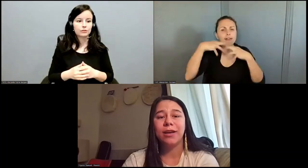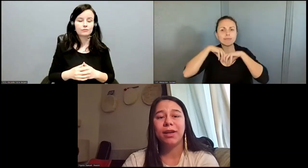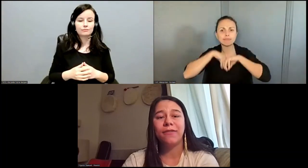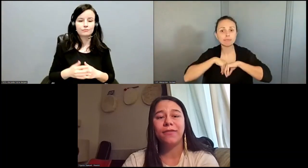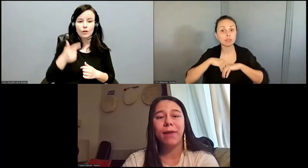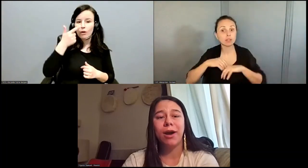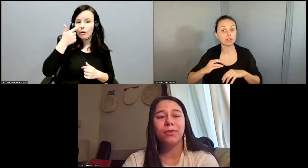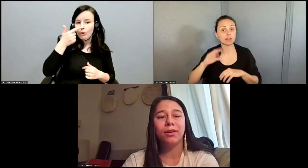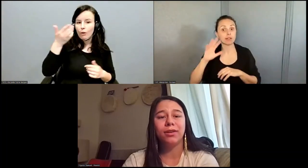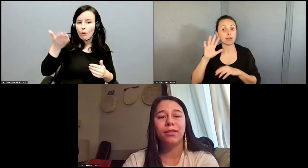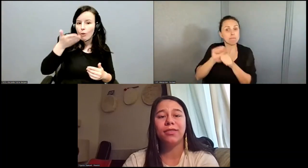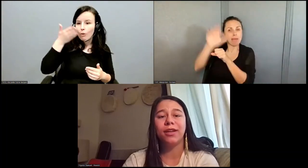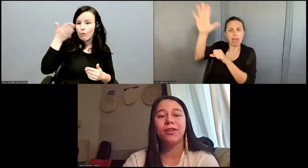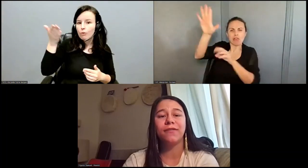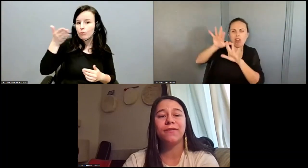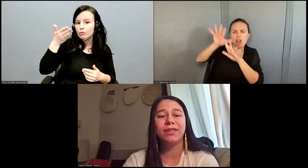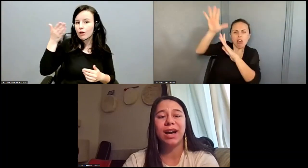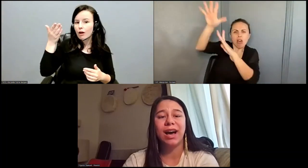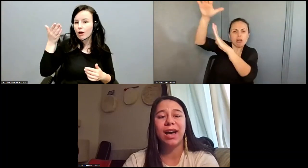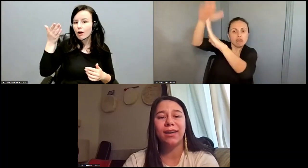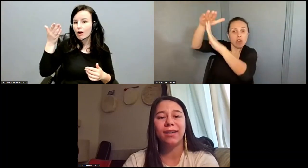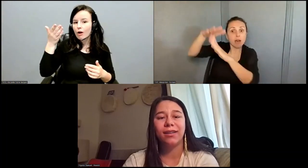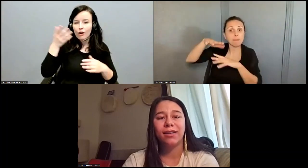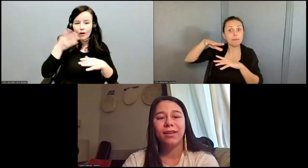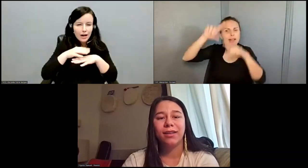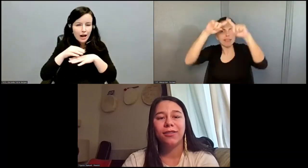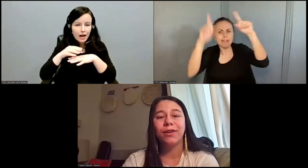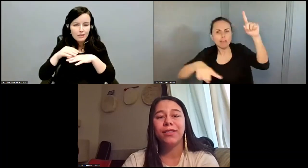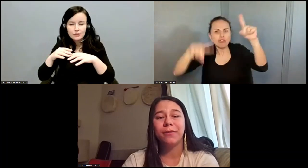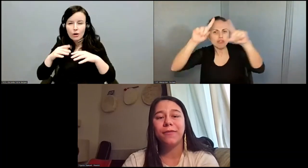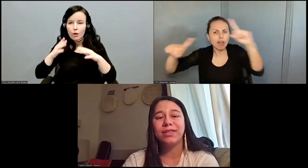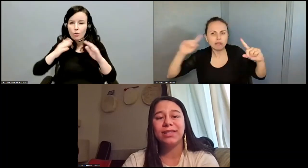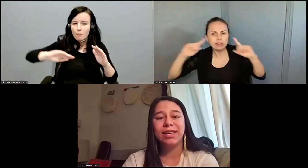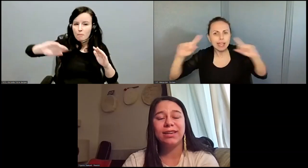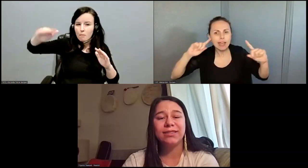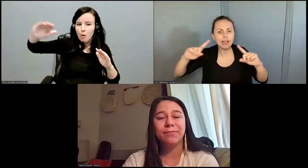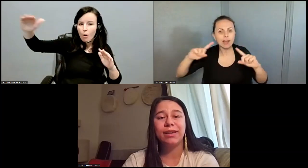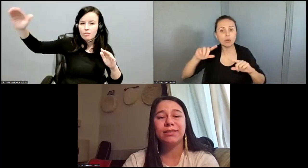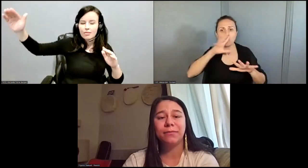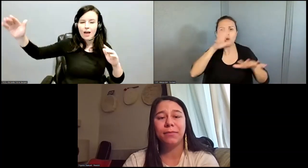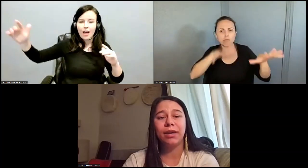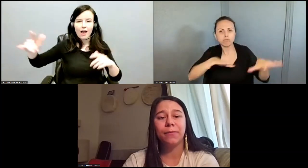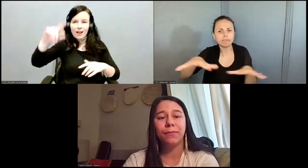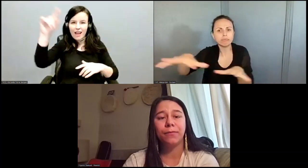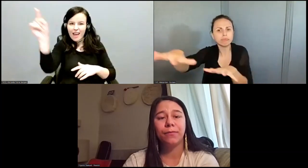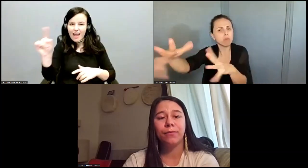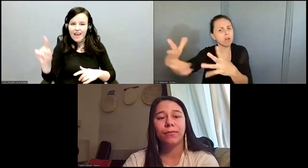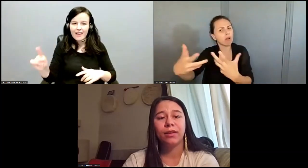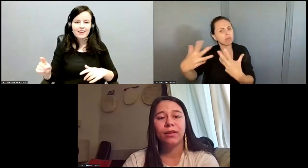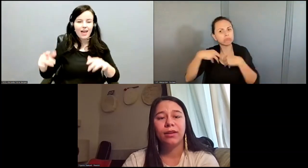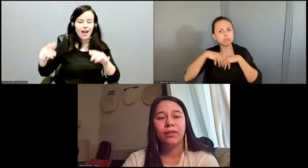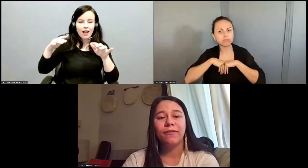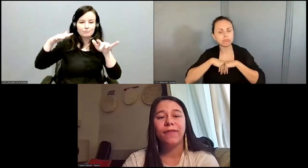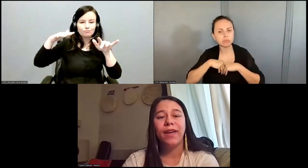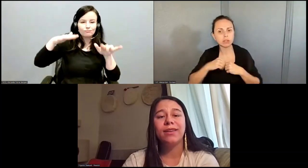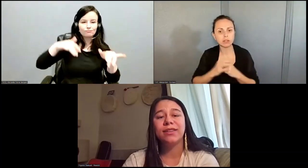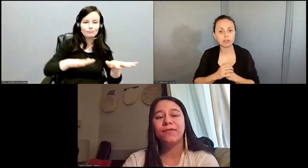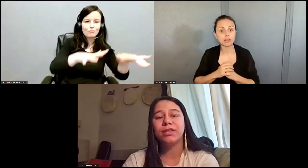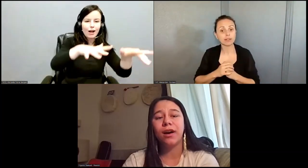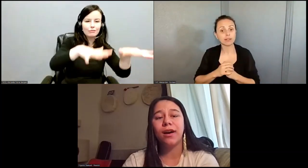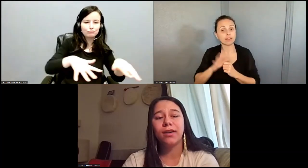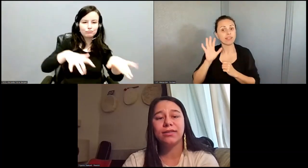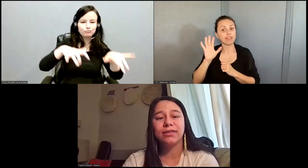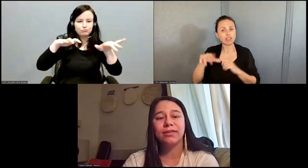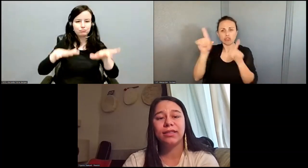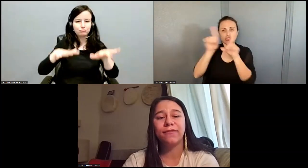The summit of the mountain, the thunder of the sky, the rhythm of the sea speaks to me. The faintness